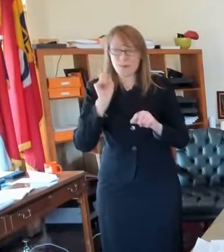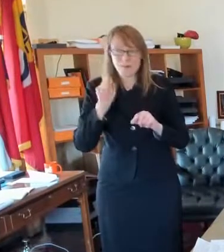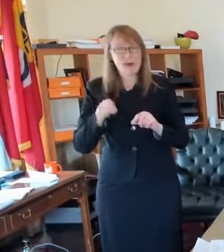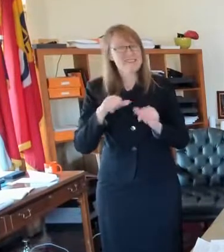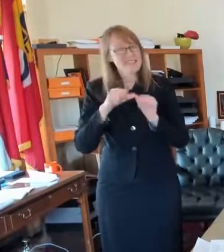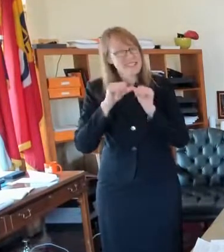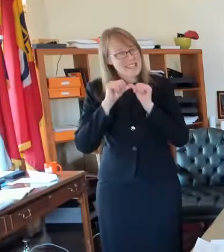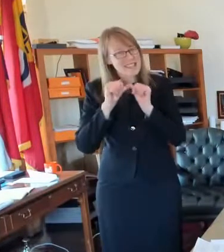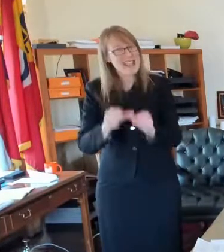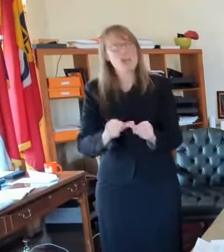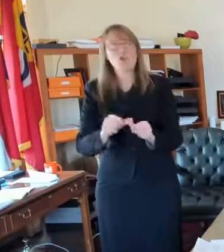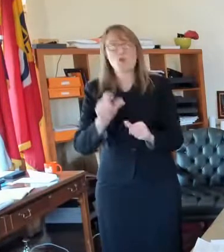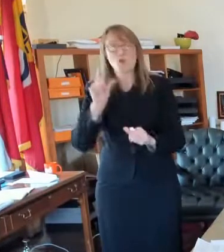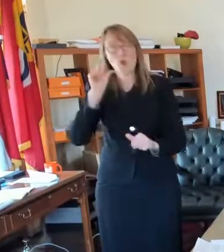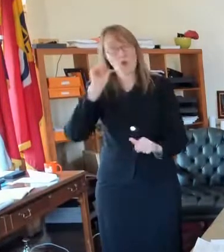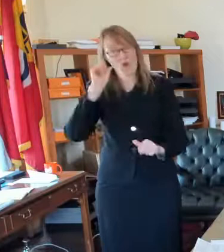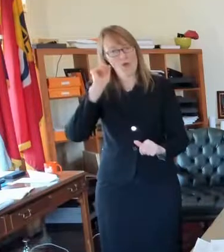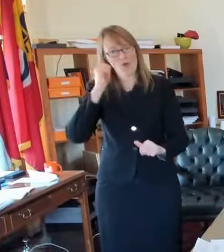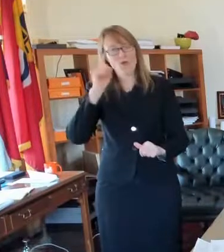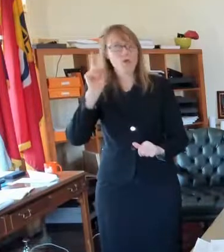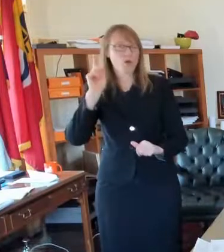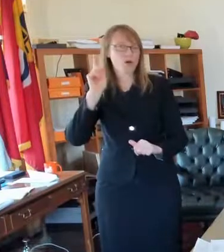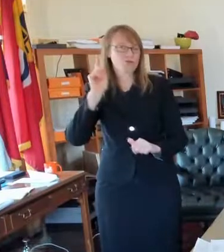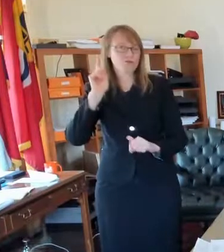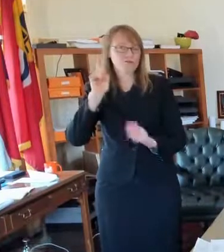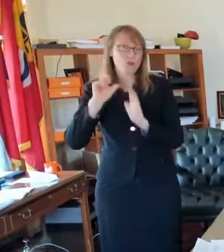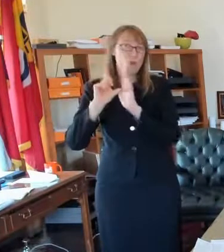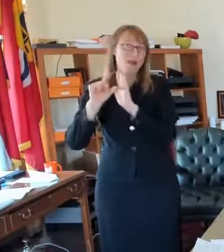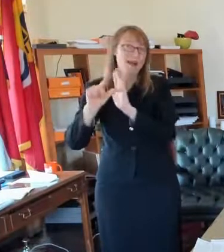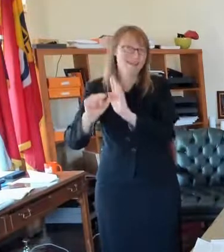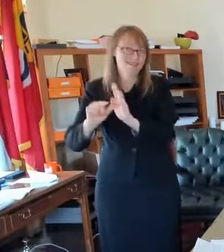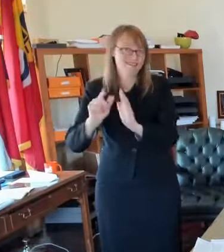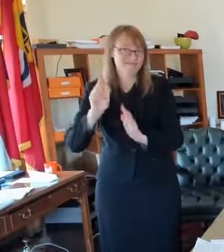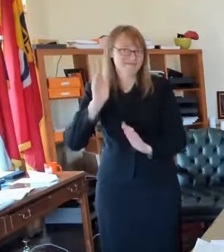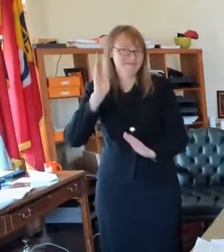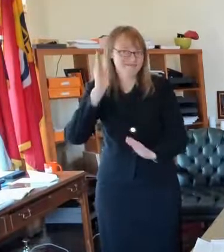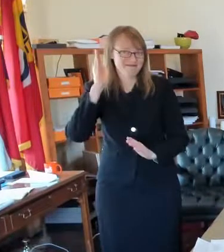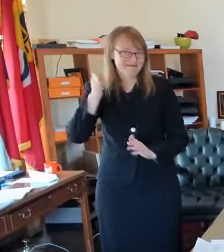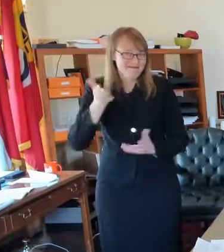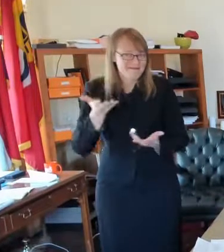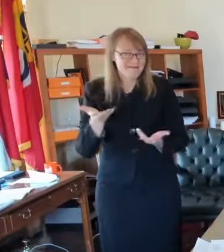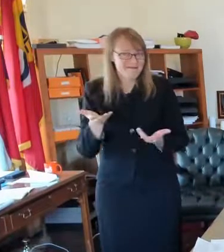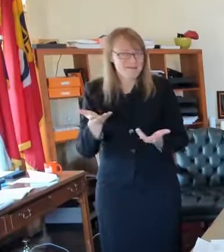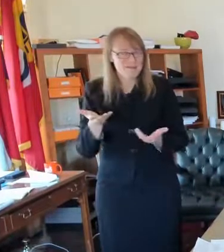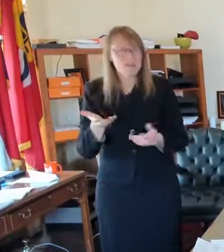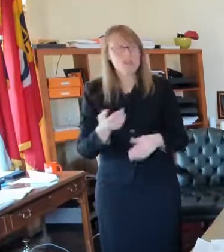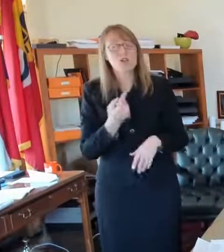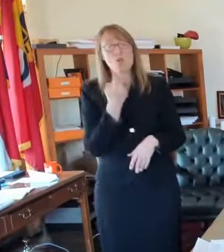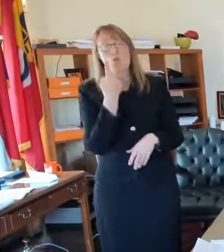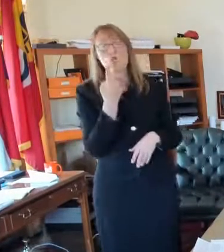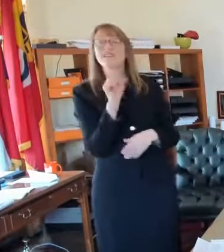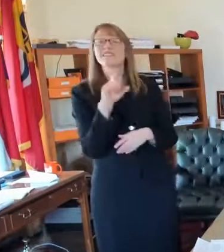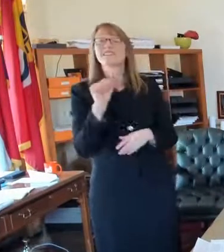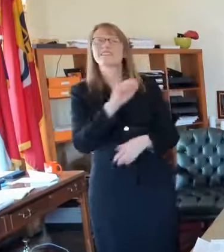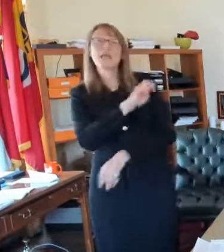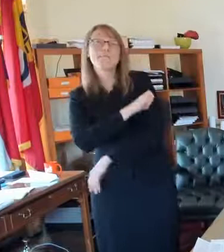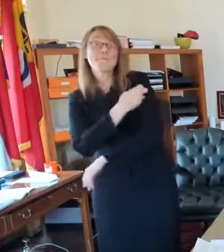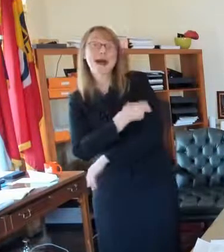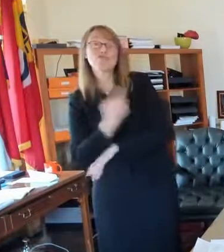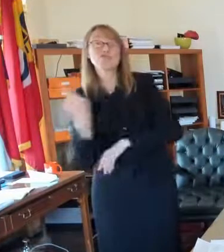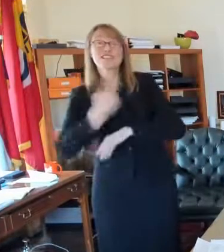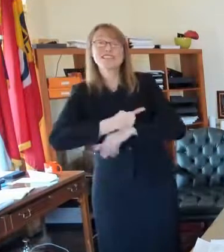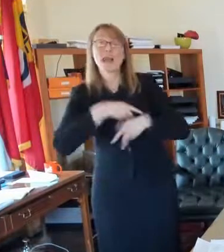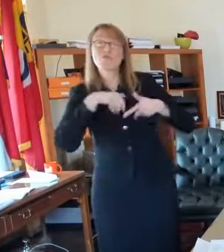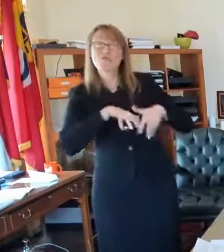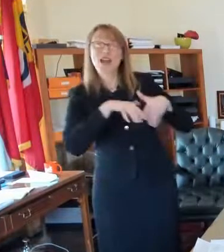yesterday the St. Patrick's Day parade in Dogtown has been canceled. I think most of you know the Mardi Gras